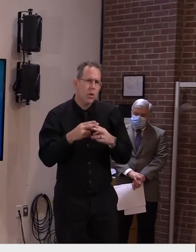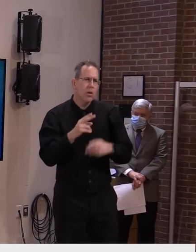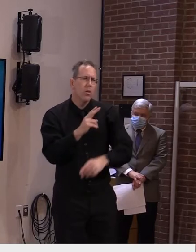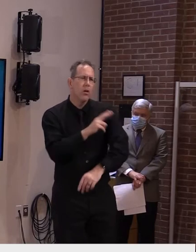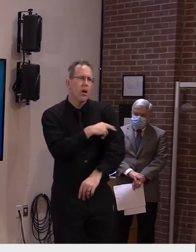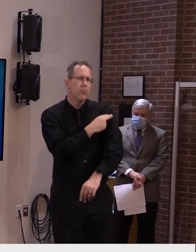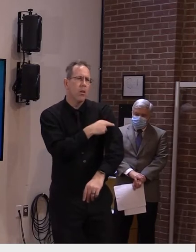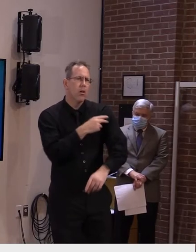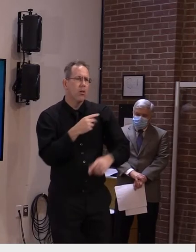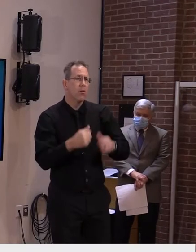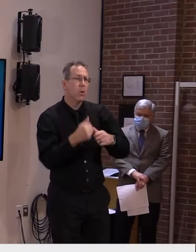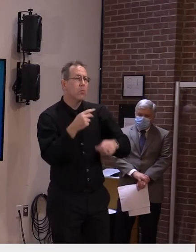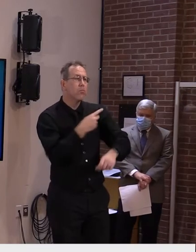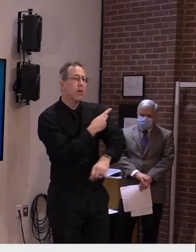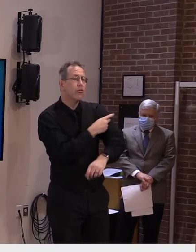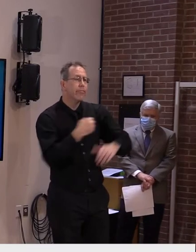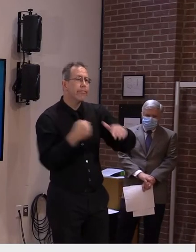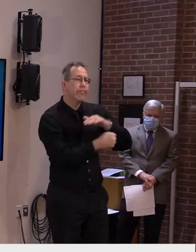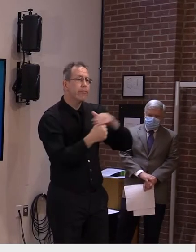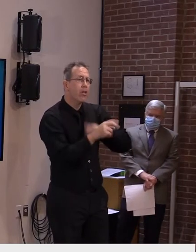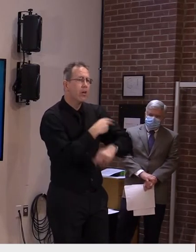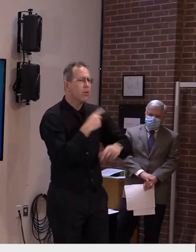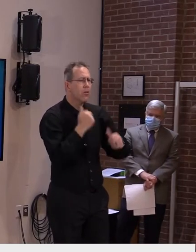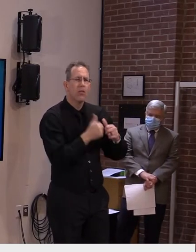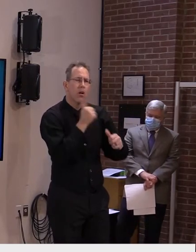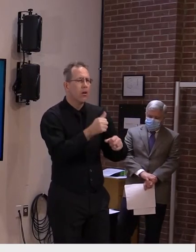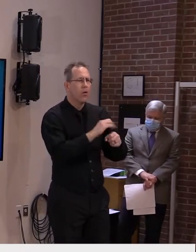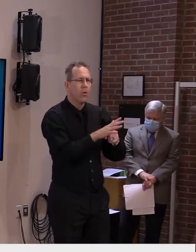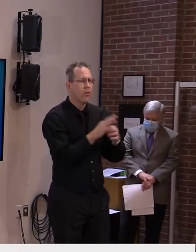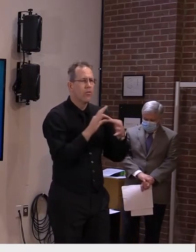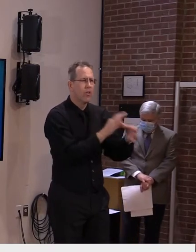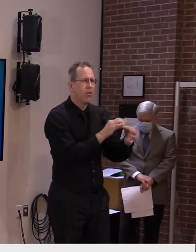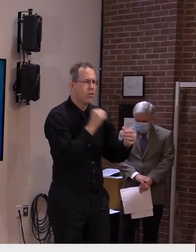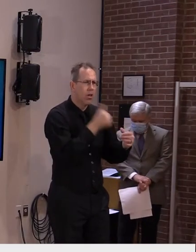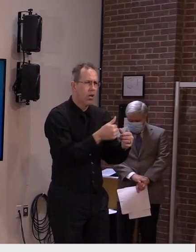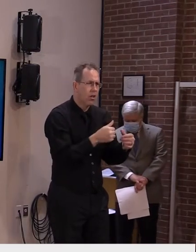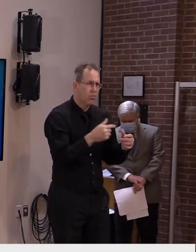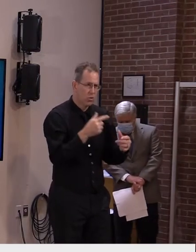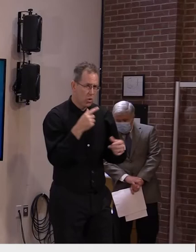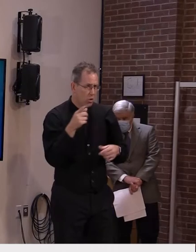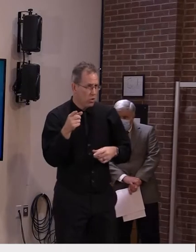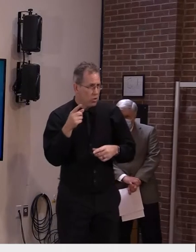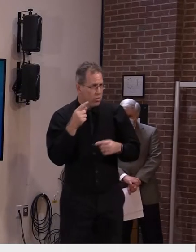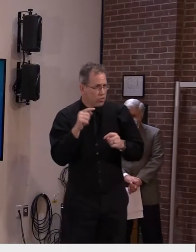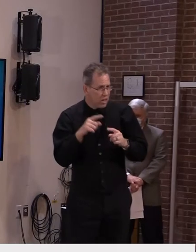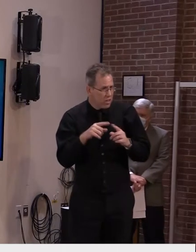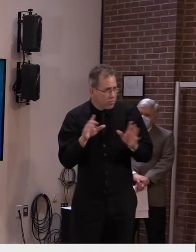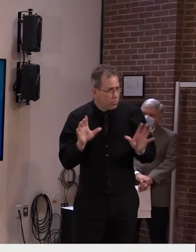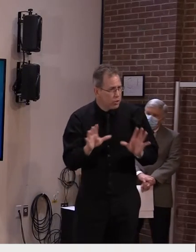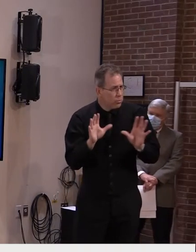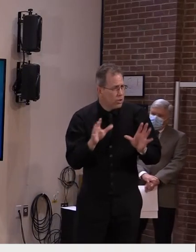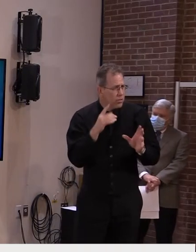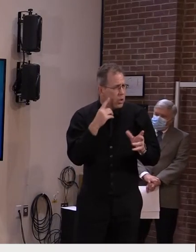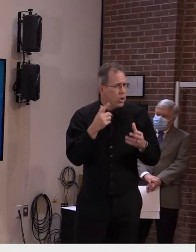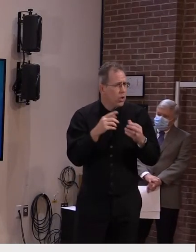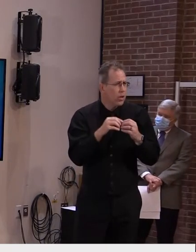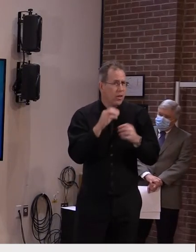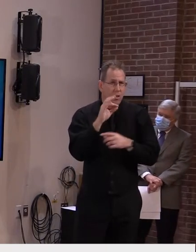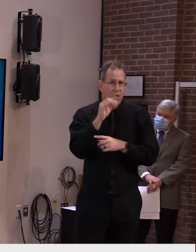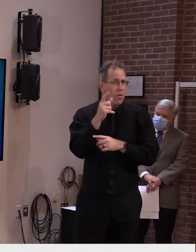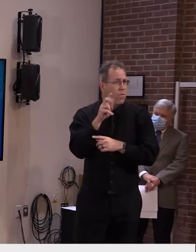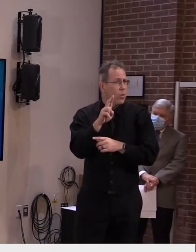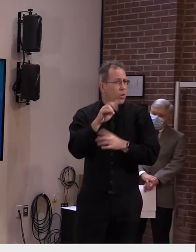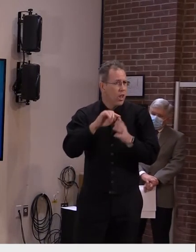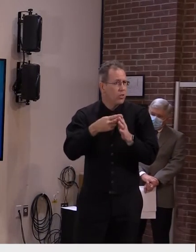weather what's coming with the flu season and everything else for capacity? Yeah, the monoclonal